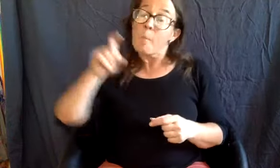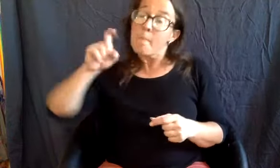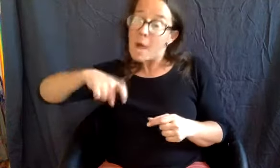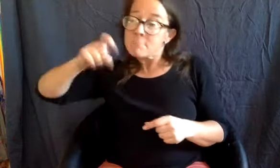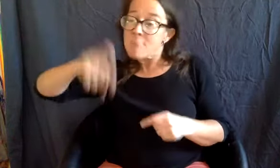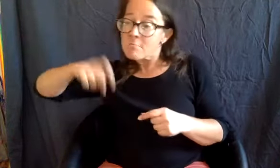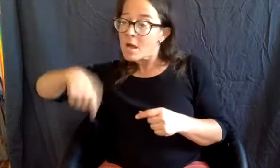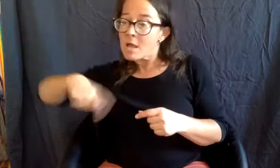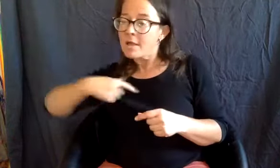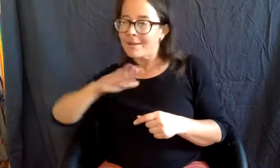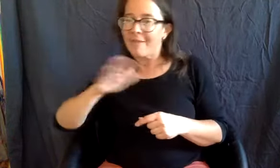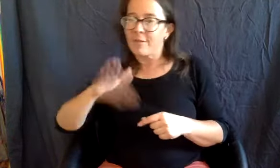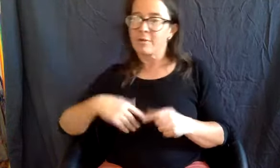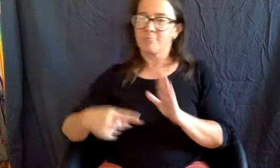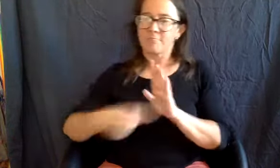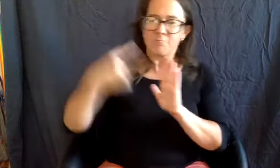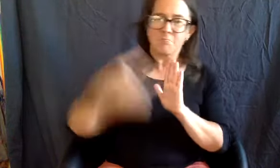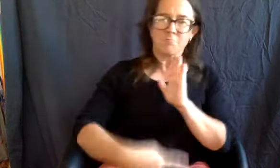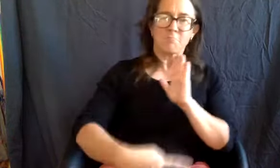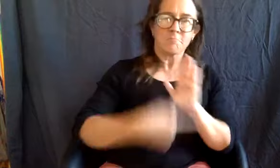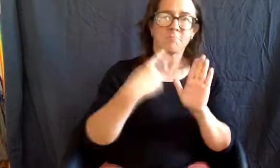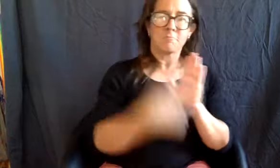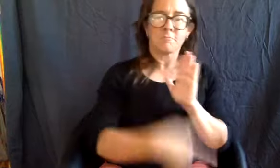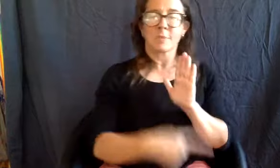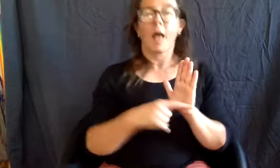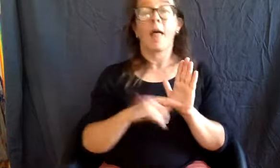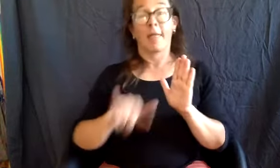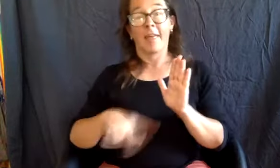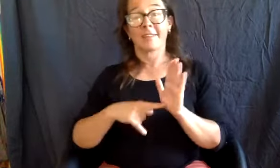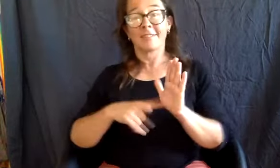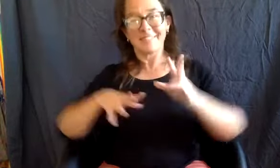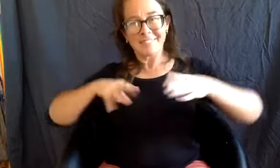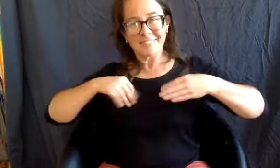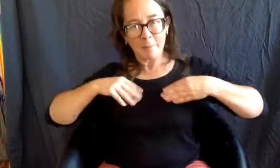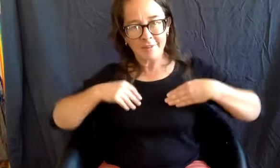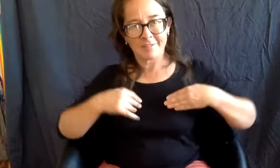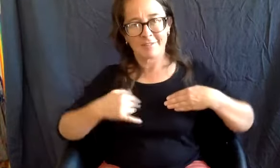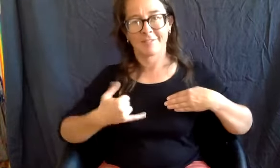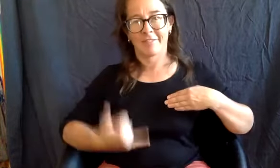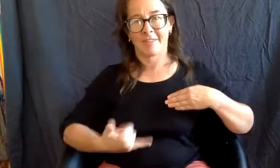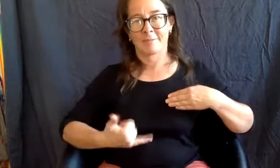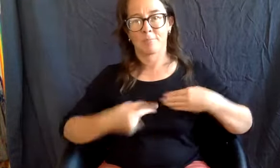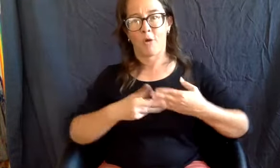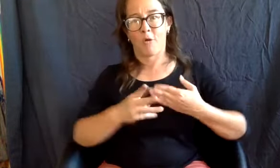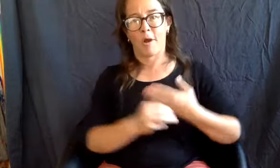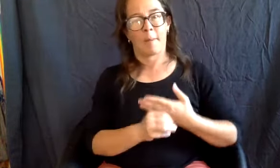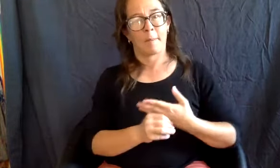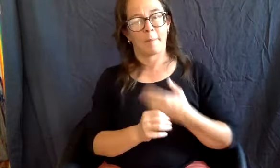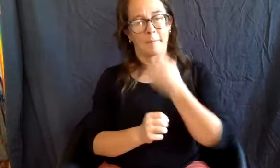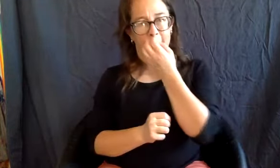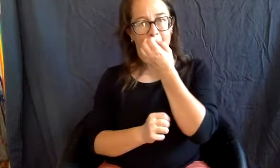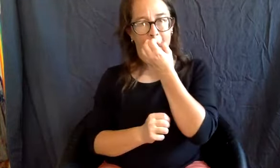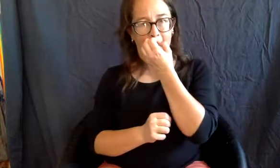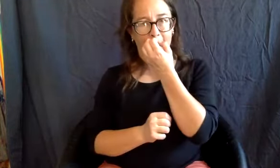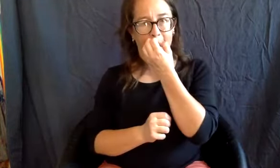them, and I knew exactly where to go and where to seek help. One thing about members of AA and Al-Anon, they never pushed it on me. I can